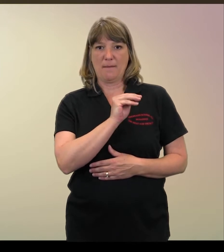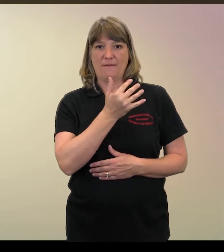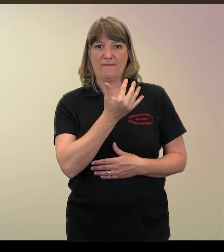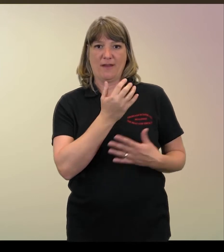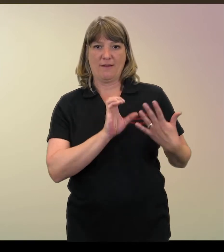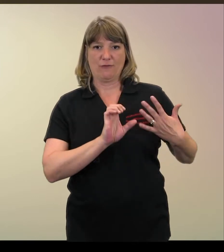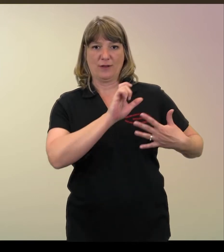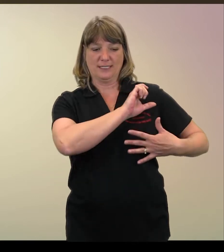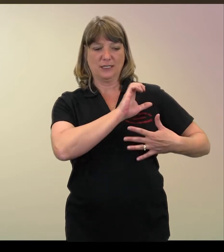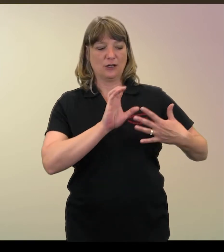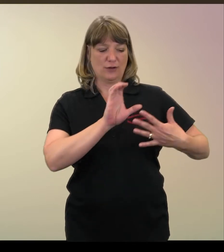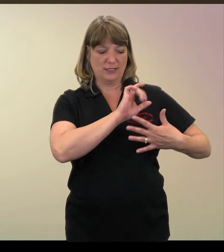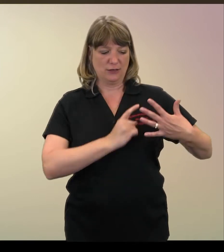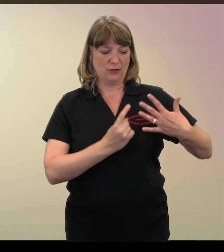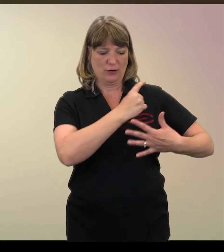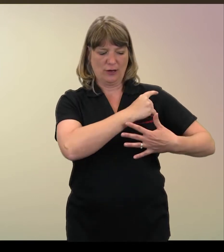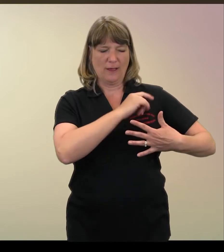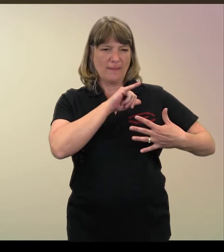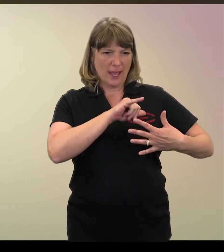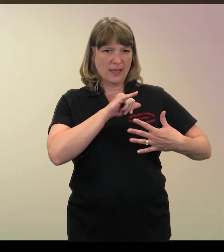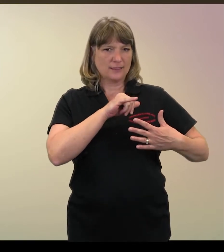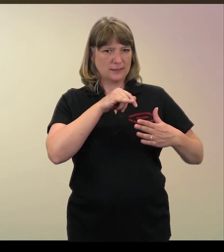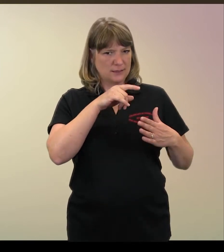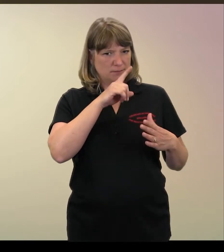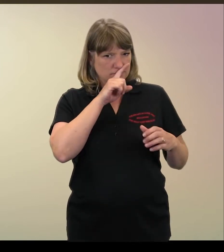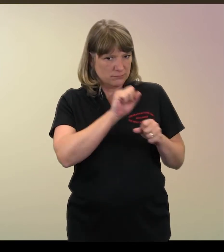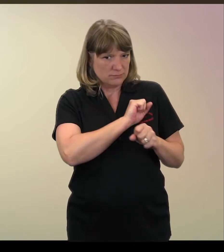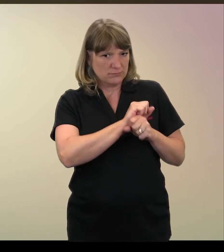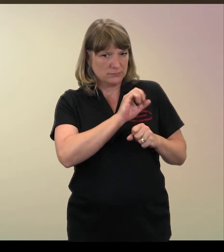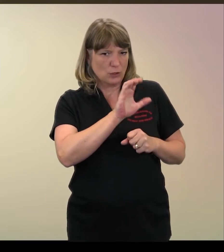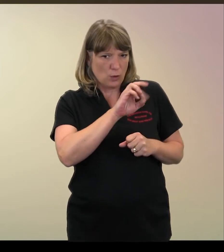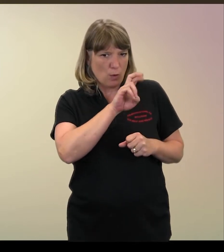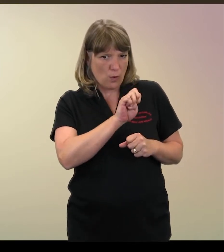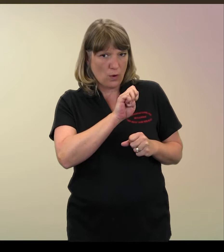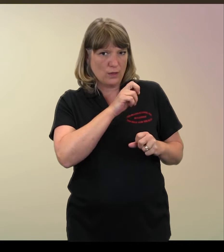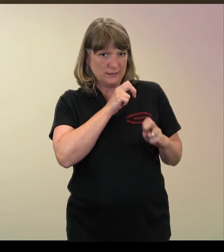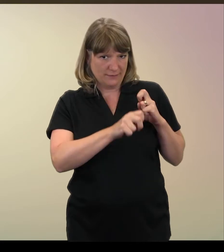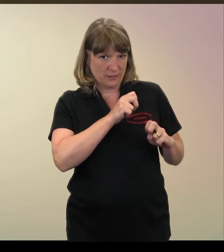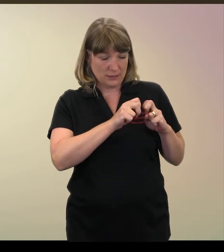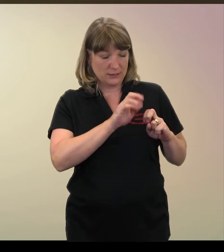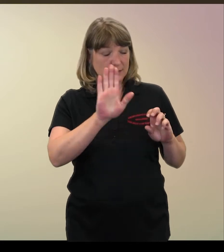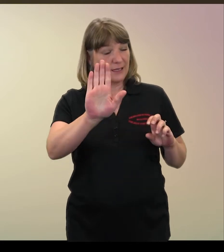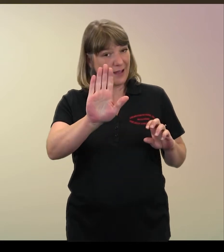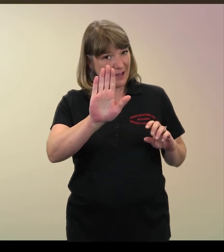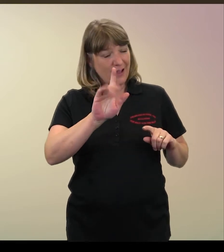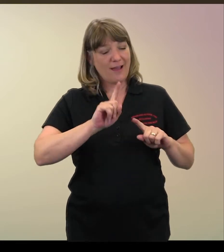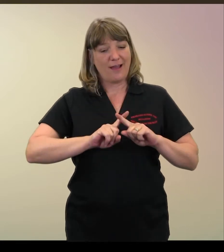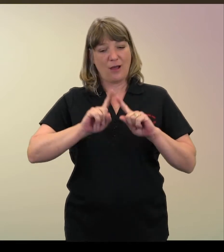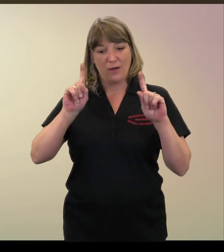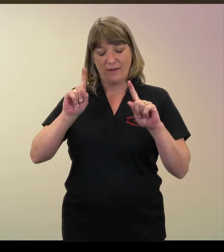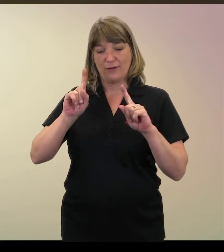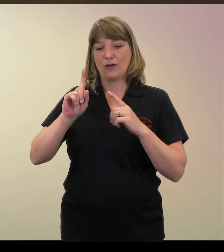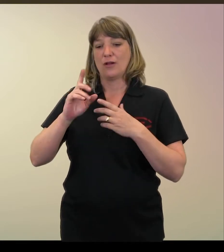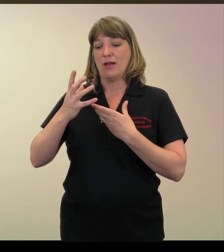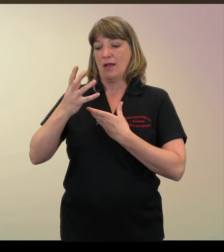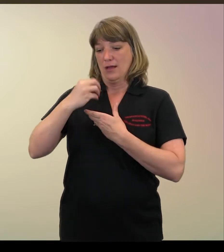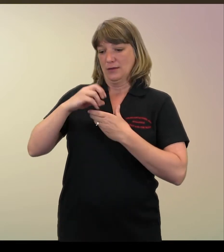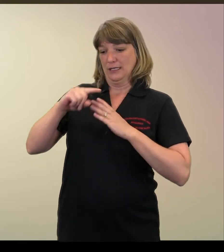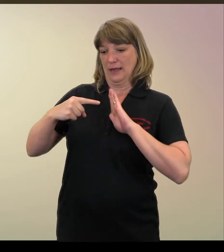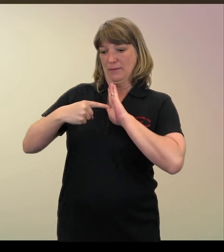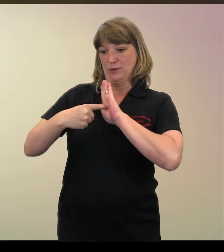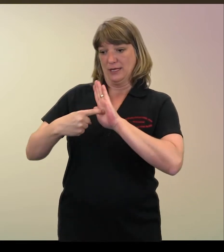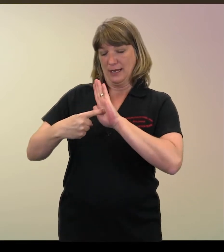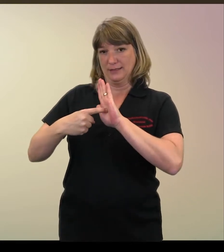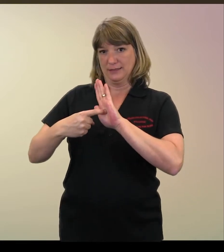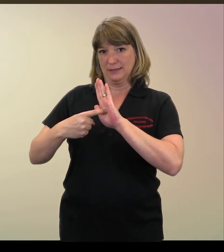DSM-V criteria are what we consider the core difficulties. However, how autism can